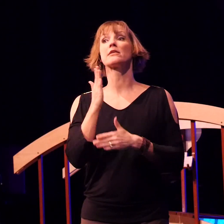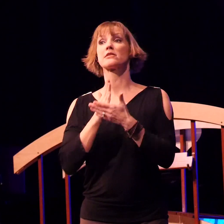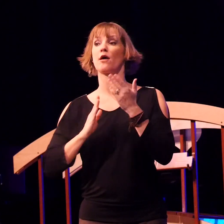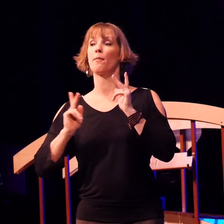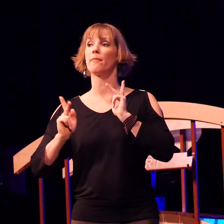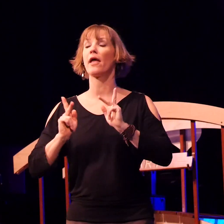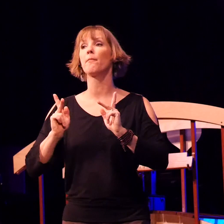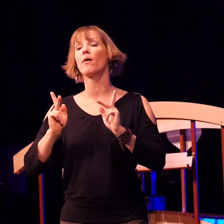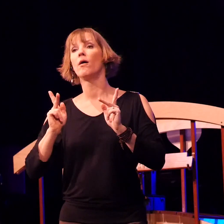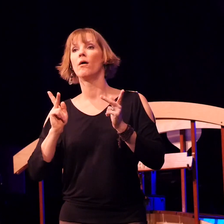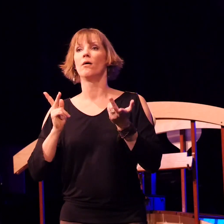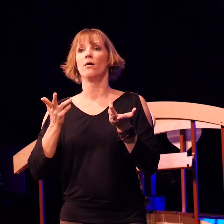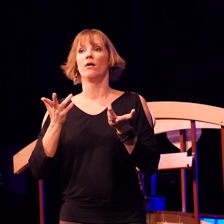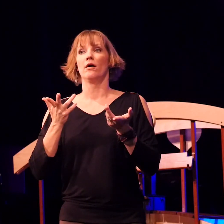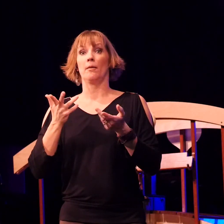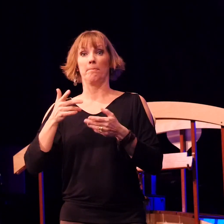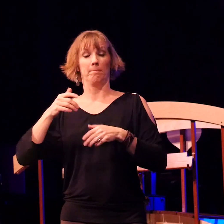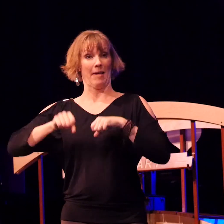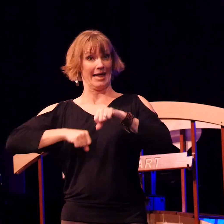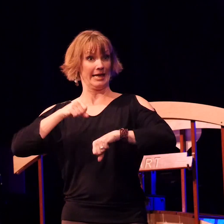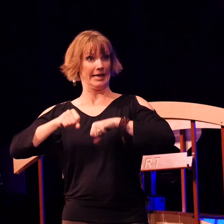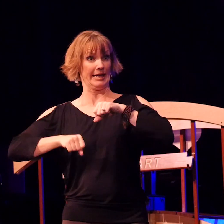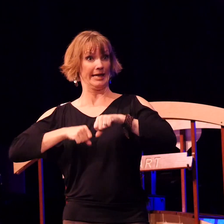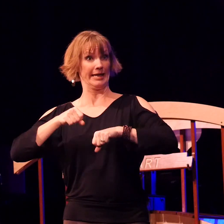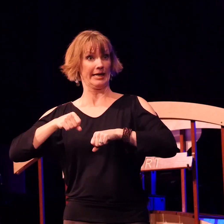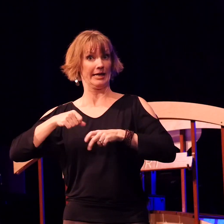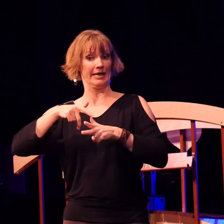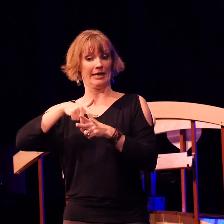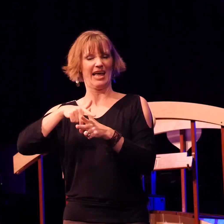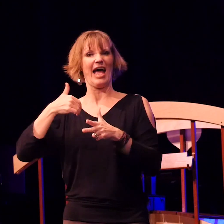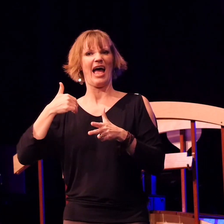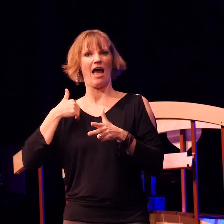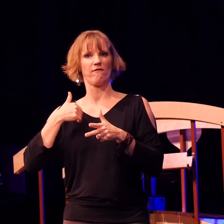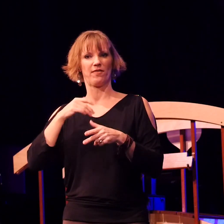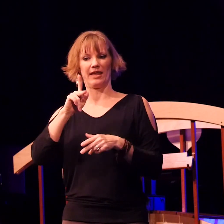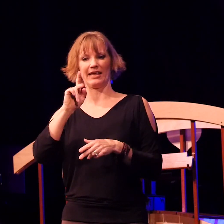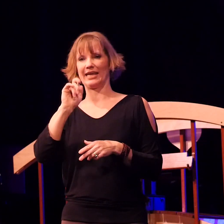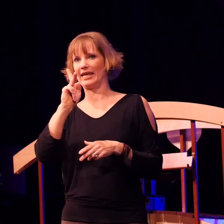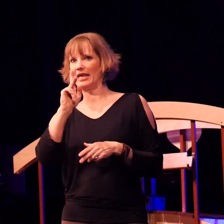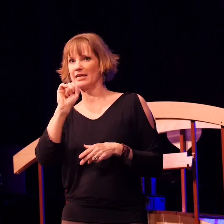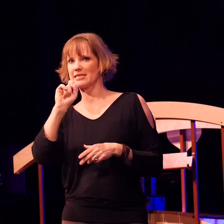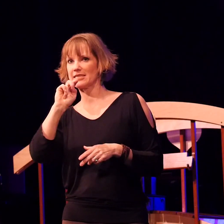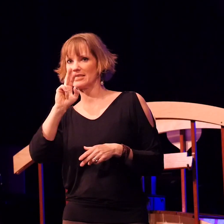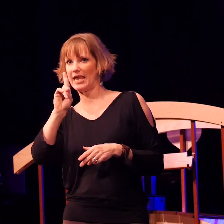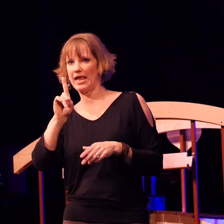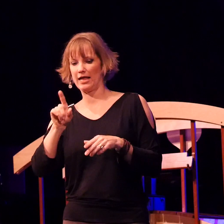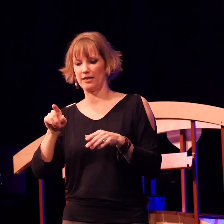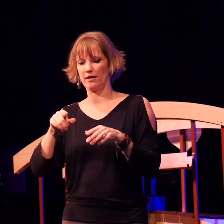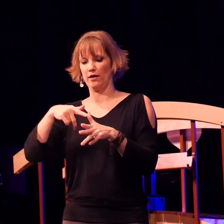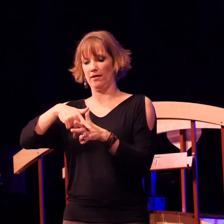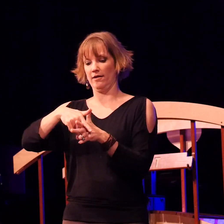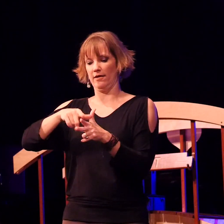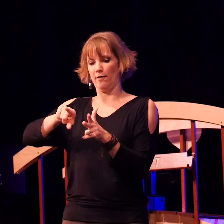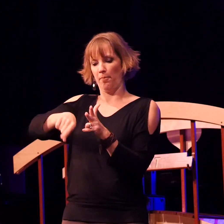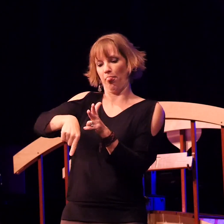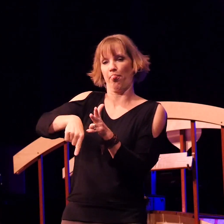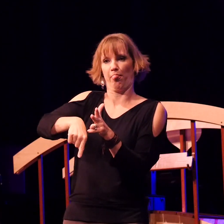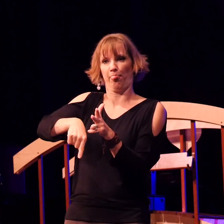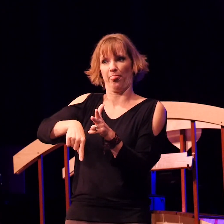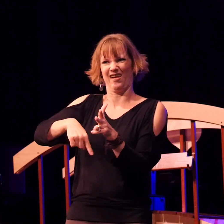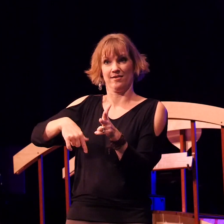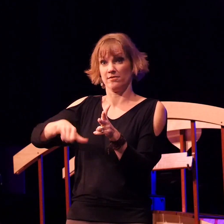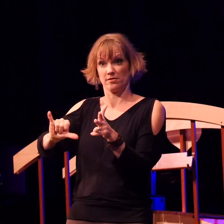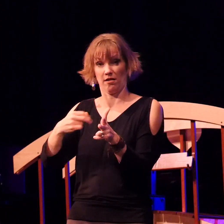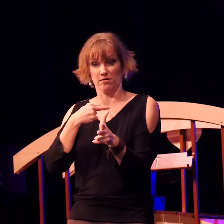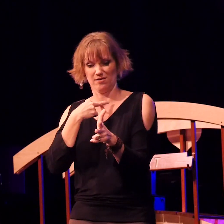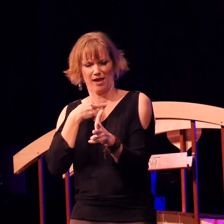elect, like sitting on a bike with the kickstand down. You know, it looks good, but it's still